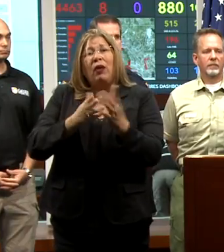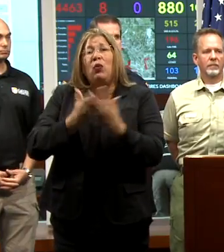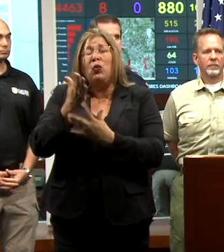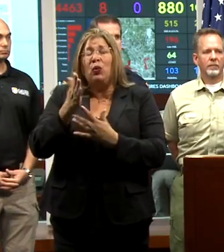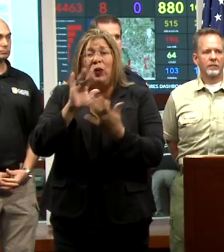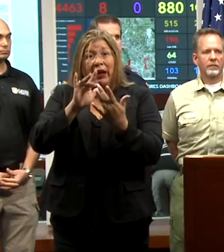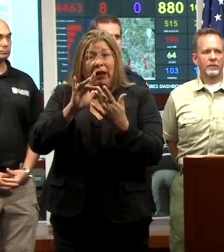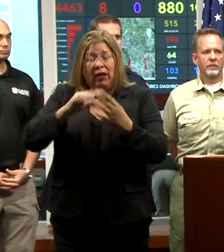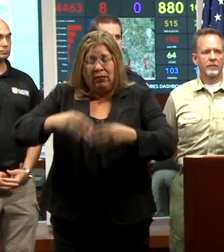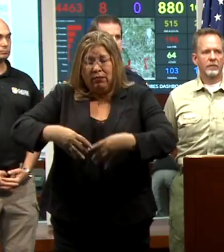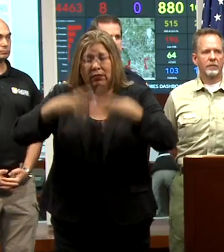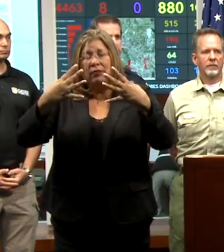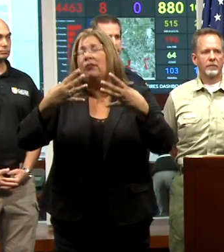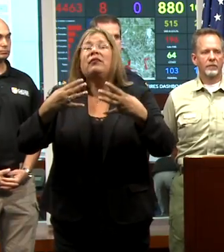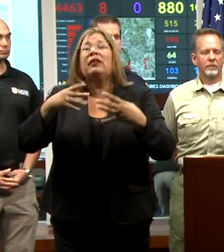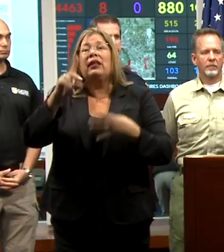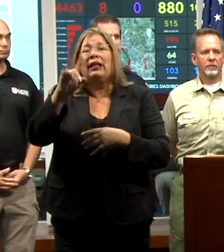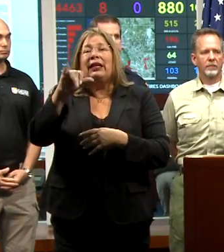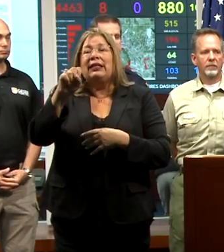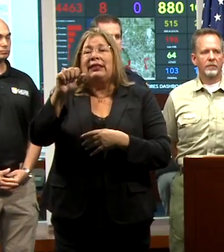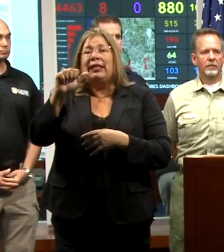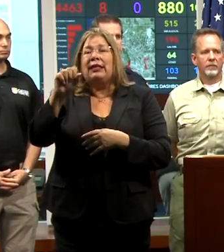by going to